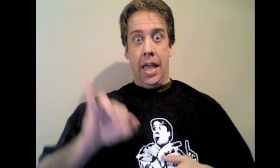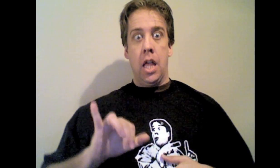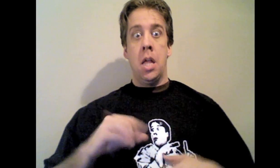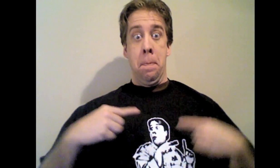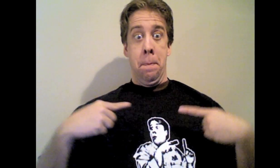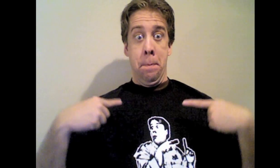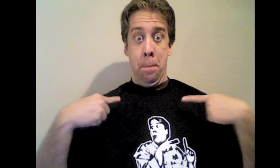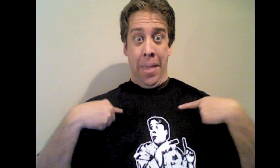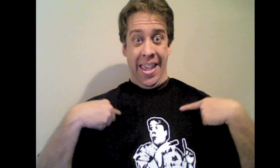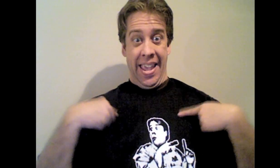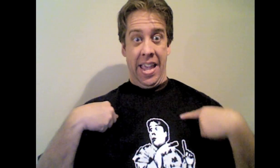Hi.